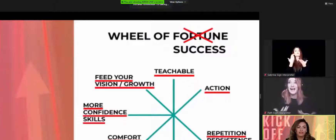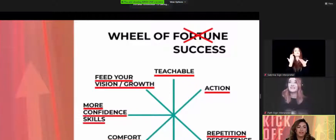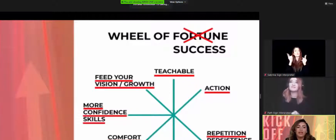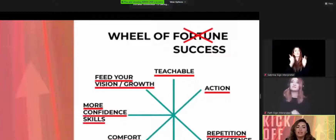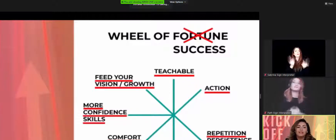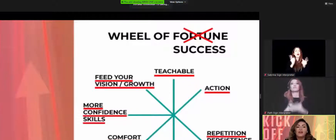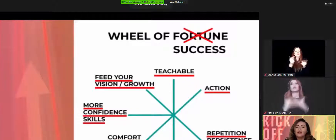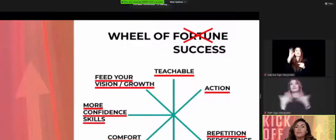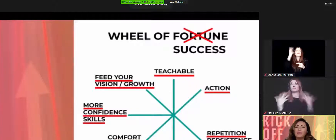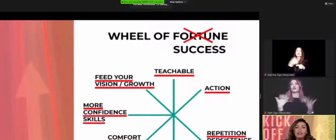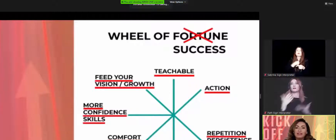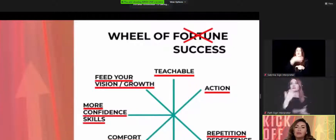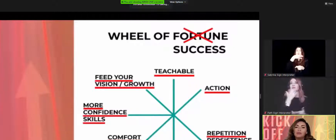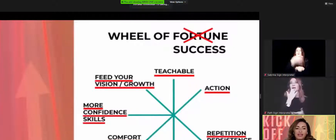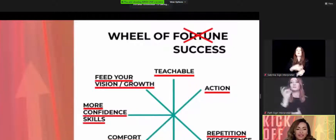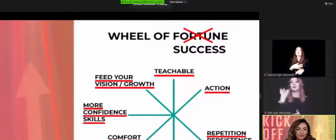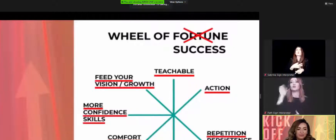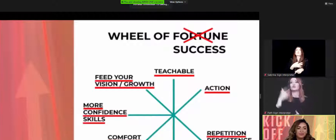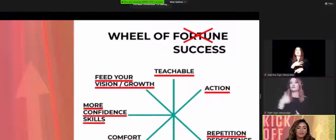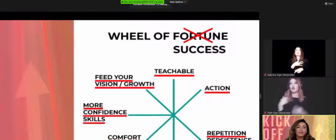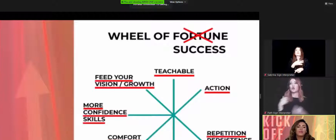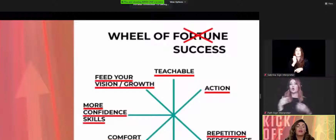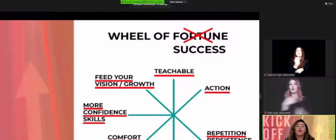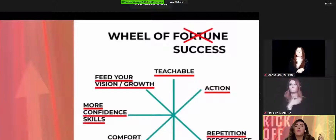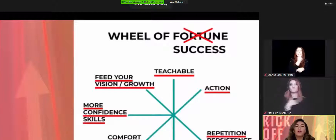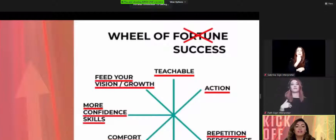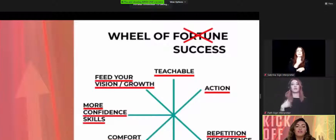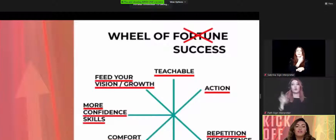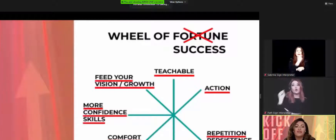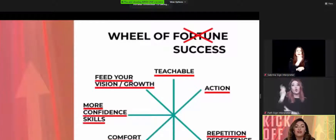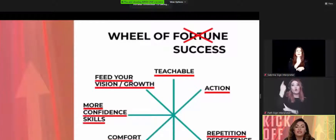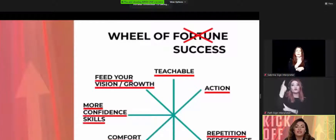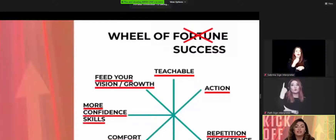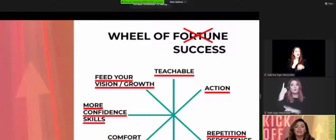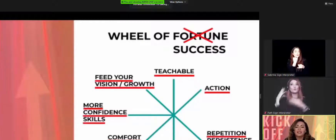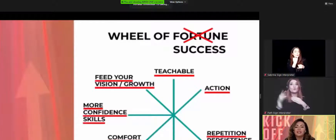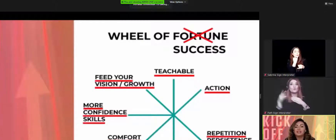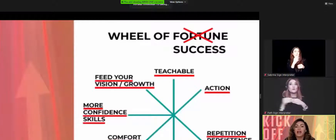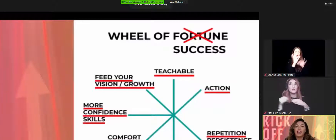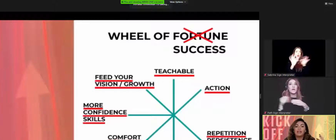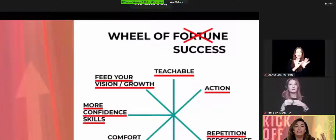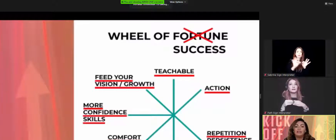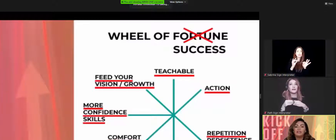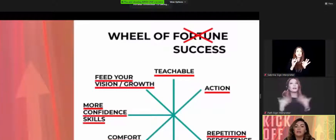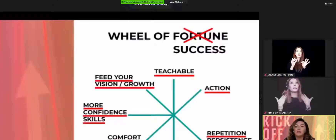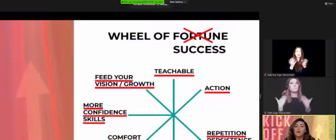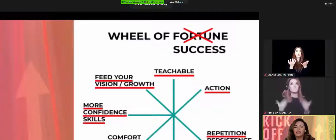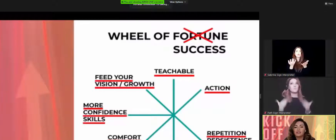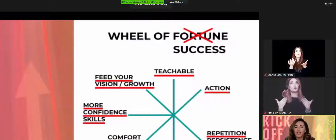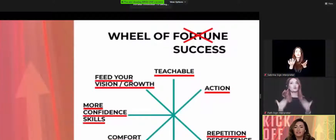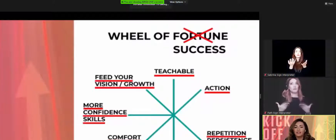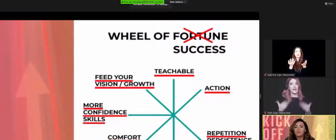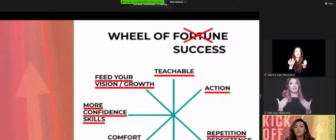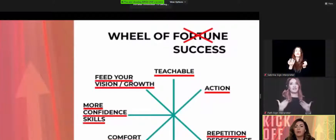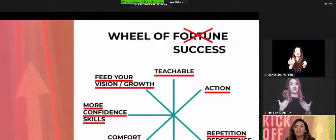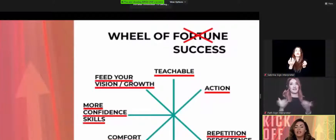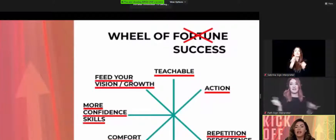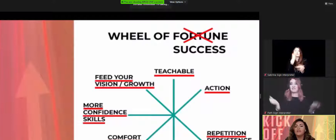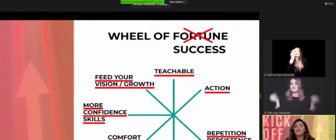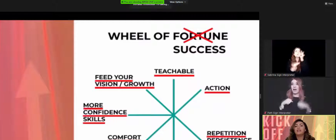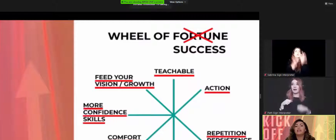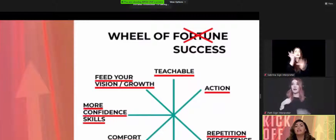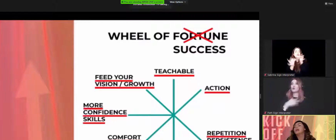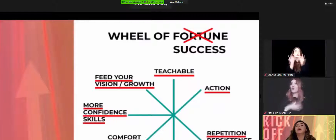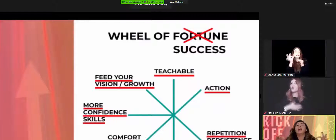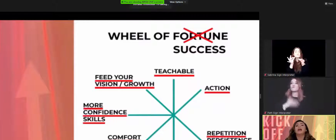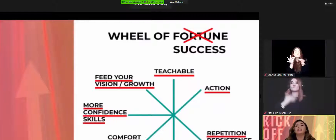prospects. It all depends on me. One of the first things I did was setting